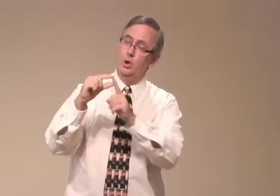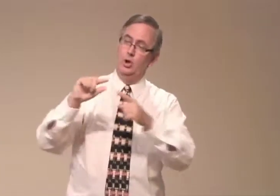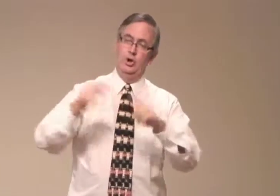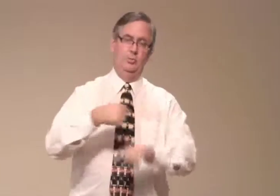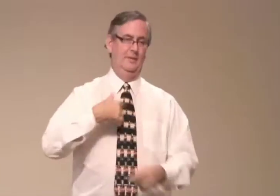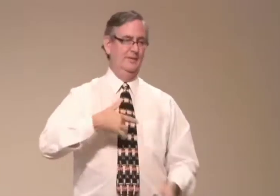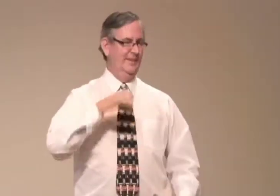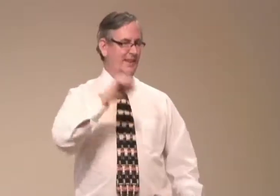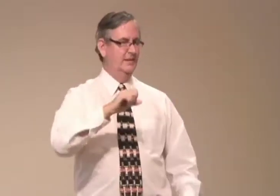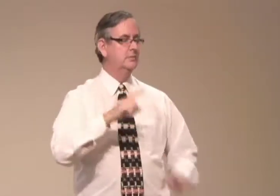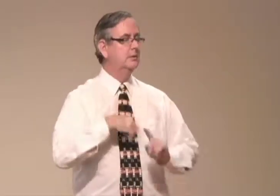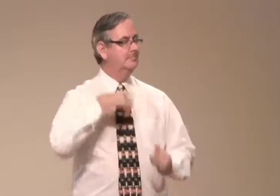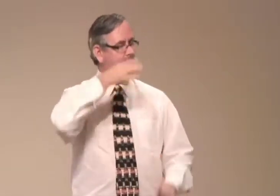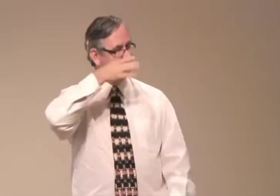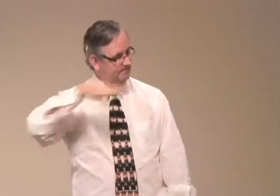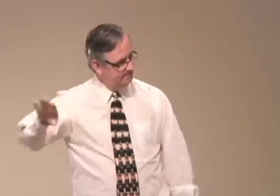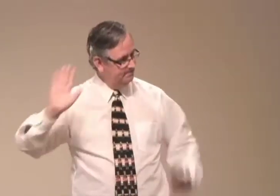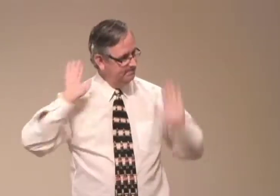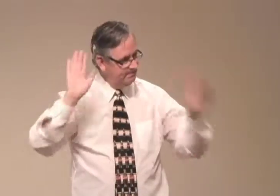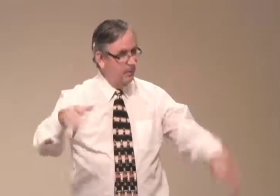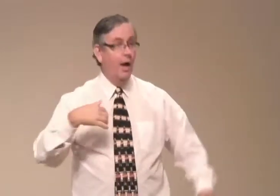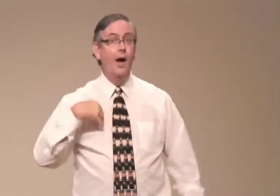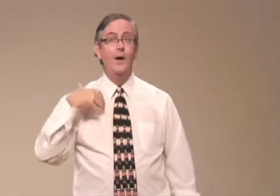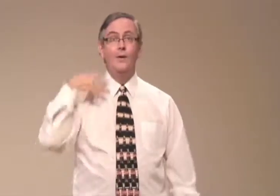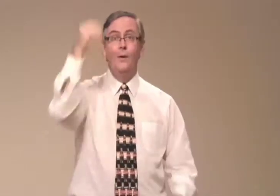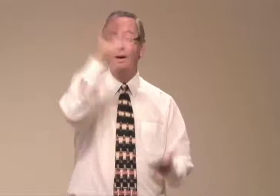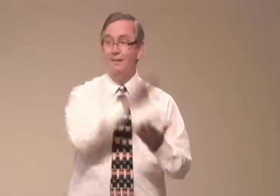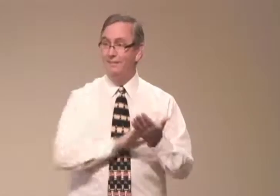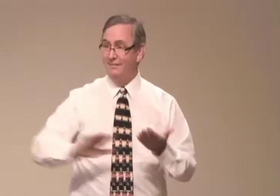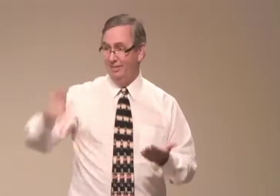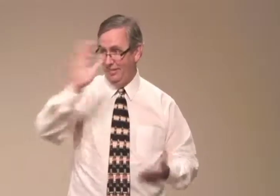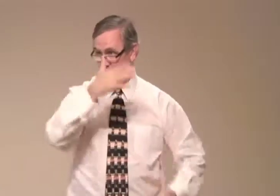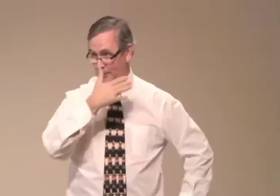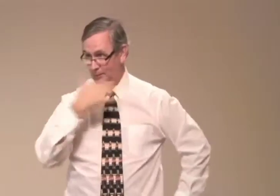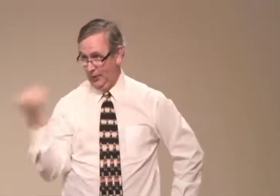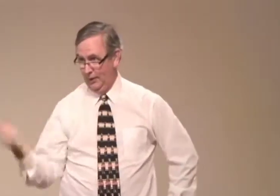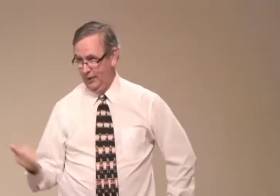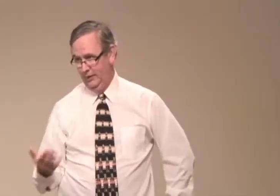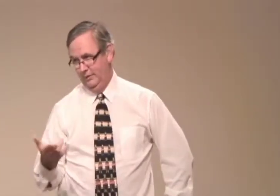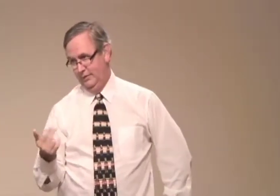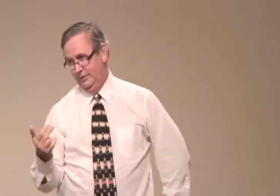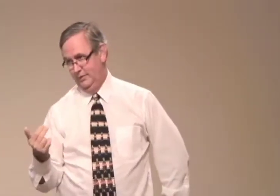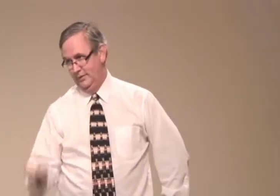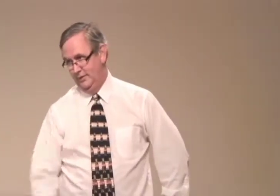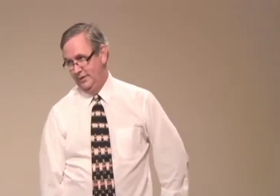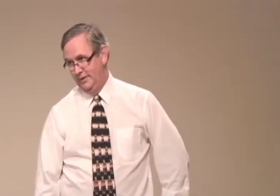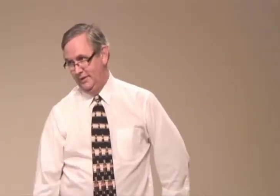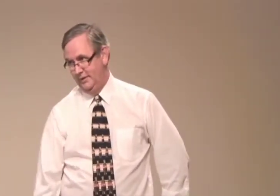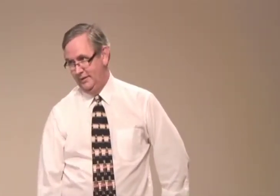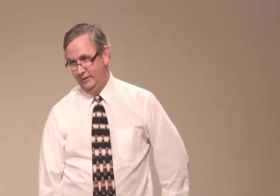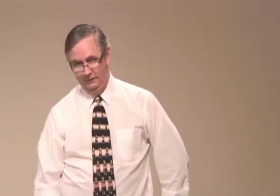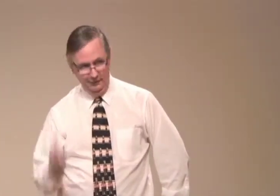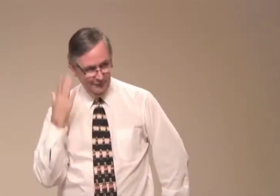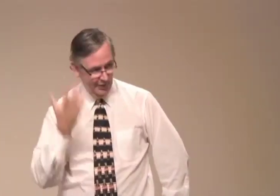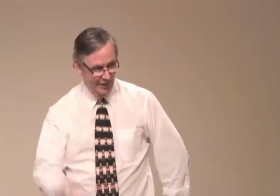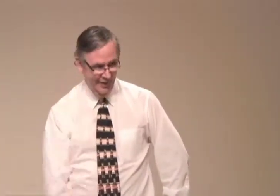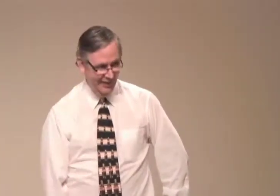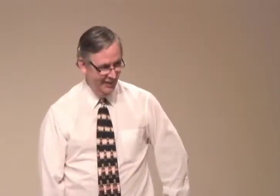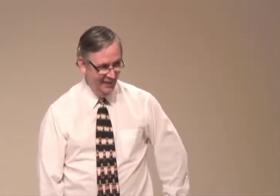Christ. Sometimes people would say things that hurt my feelings. Then I went to college. And if you think it got any